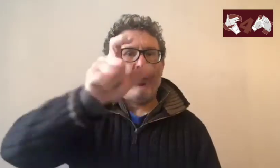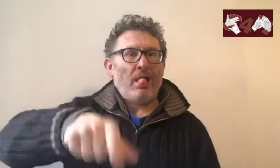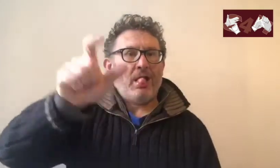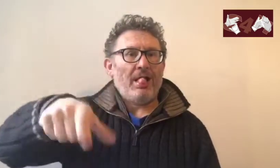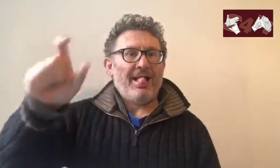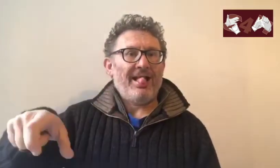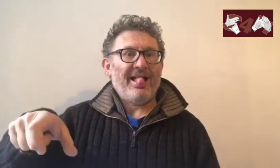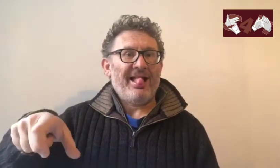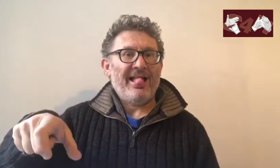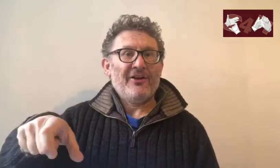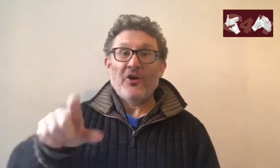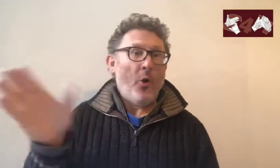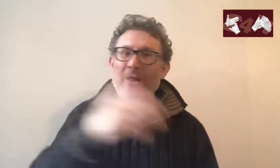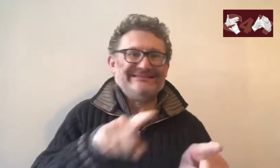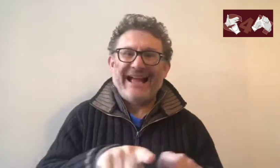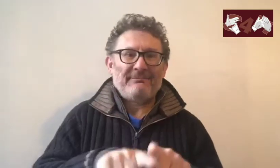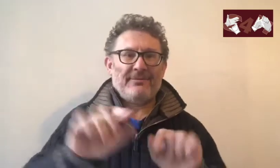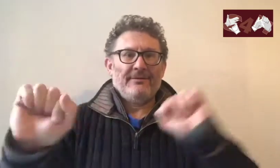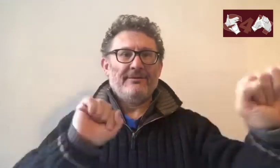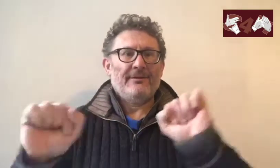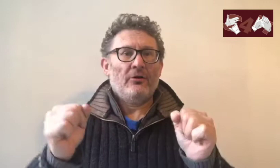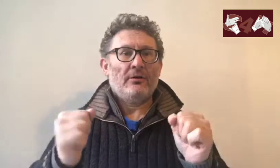remember that everybody's an individual. Not everybody's the same.